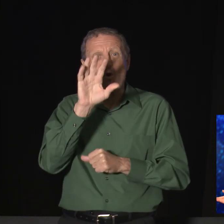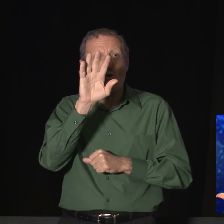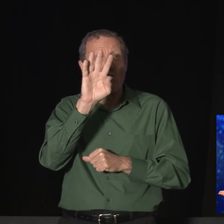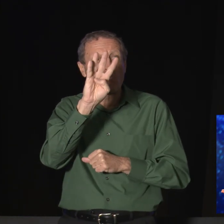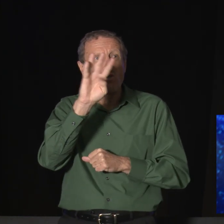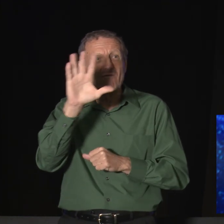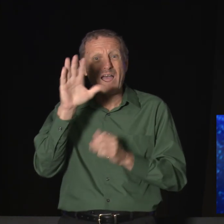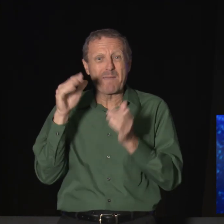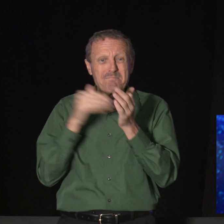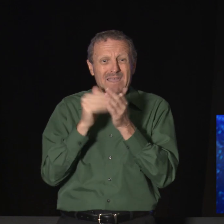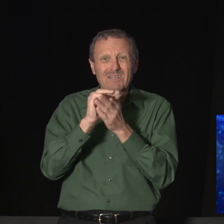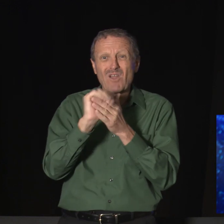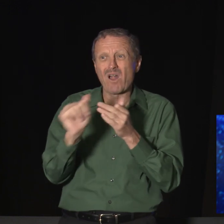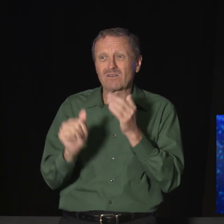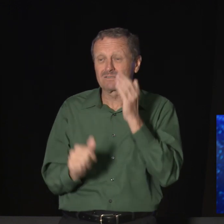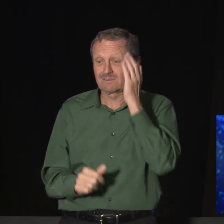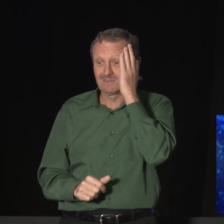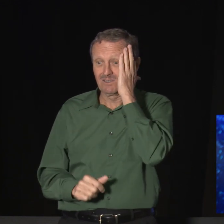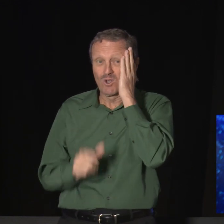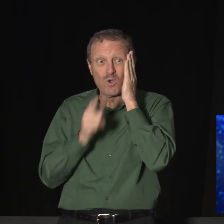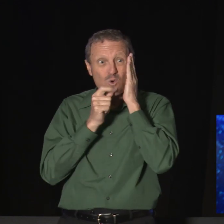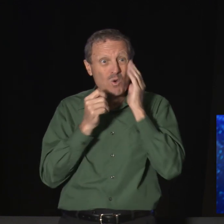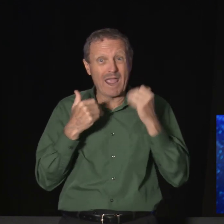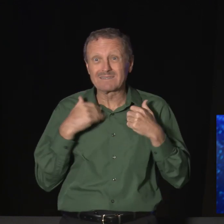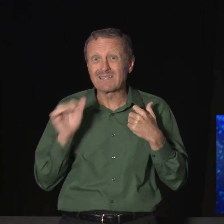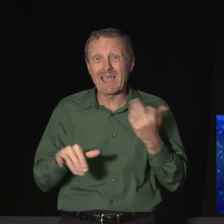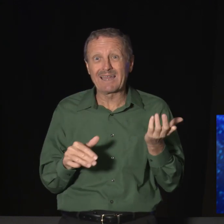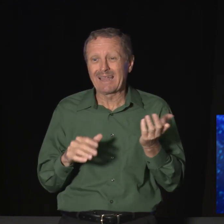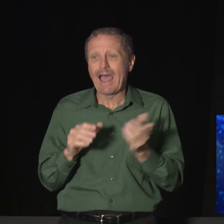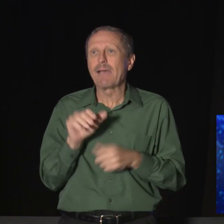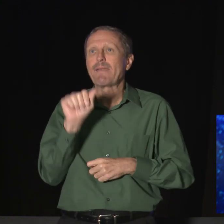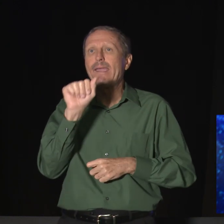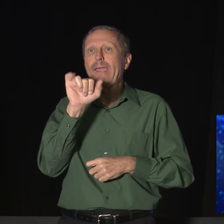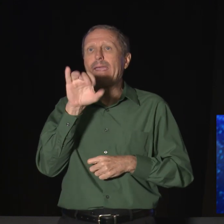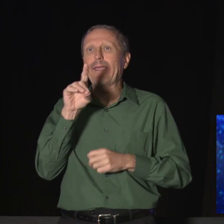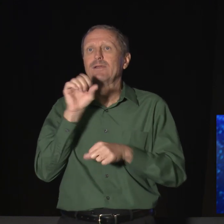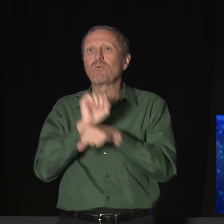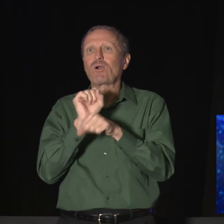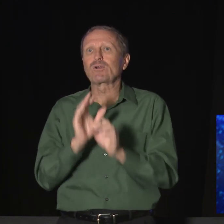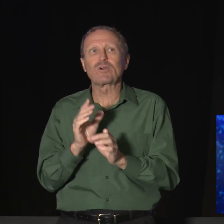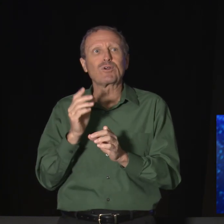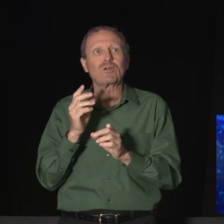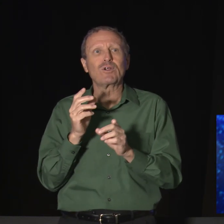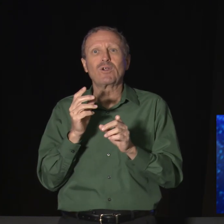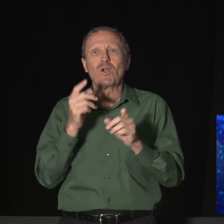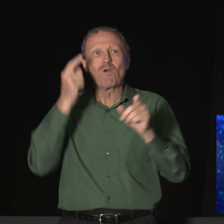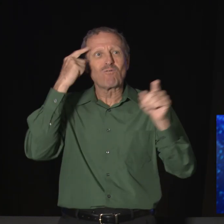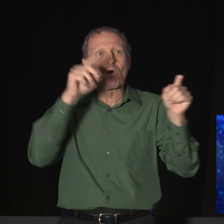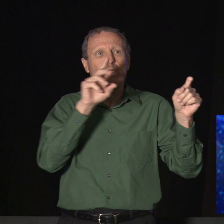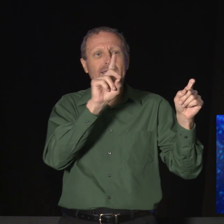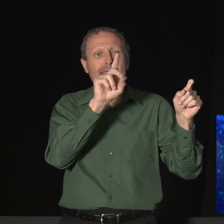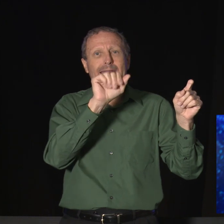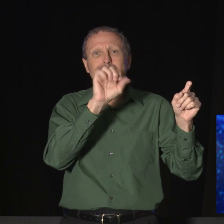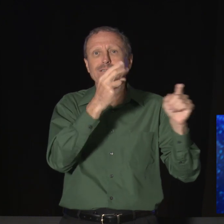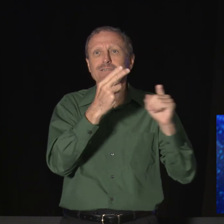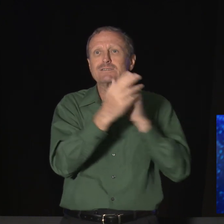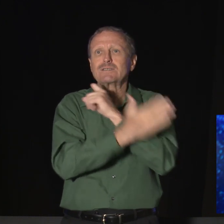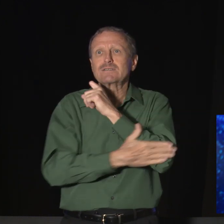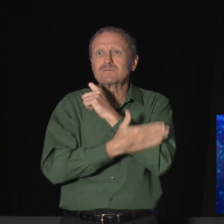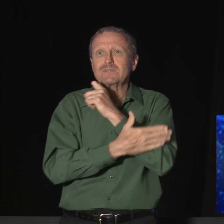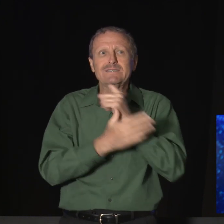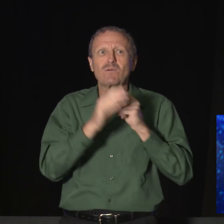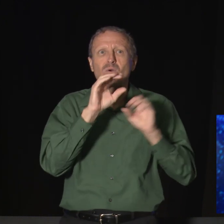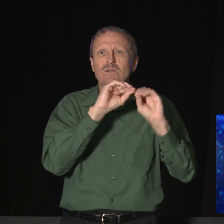million? Who's that? She's just an aid worker working for a Danish organization. American, yes,